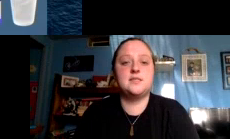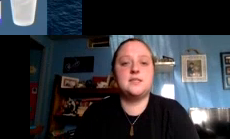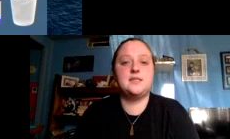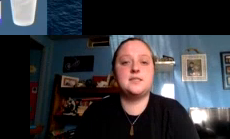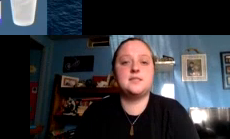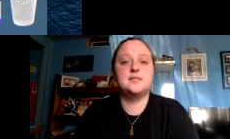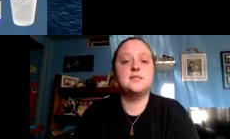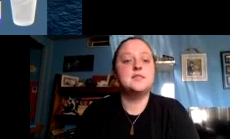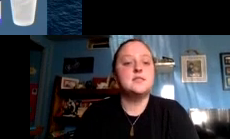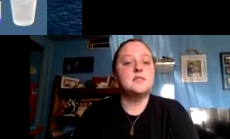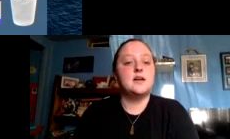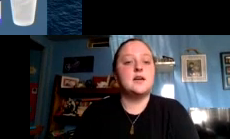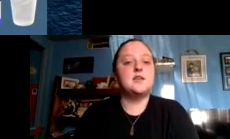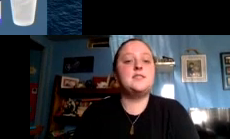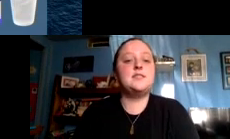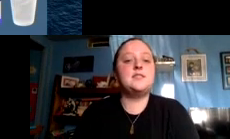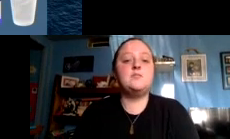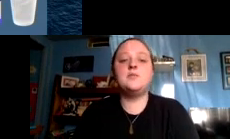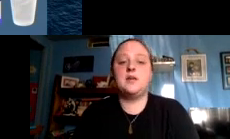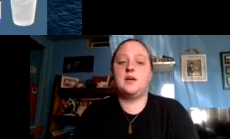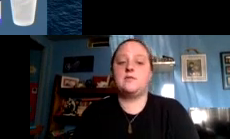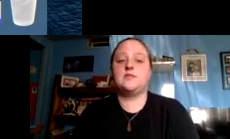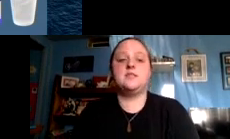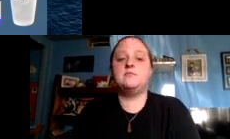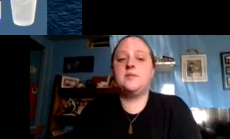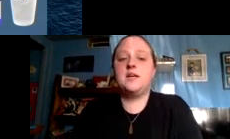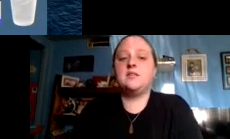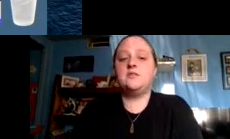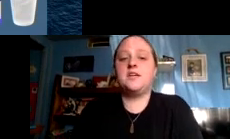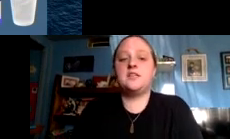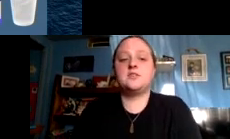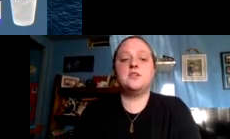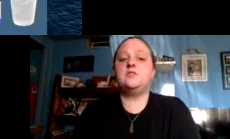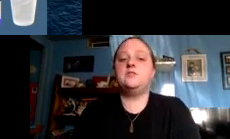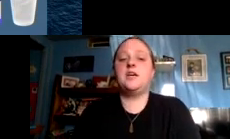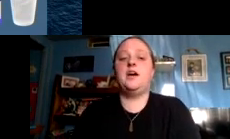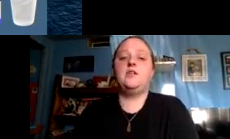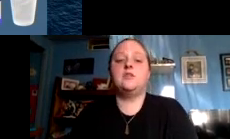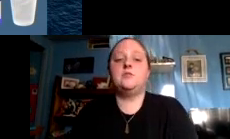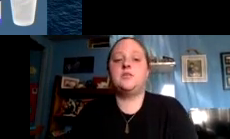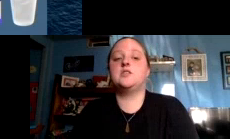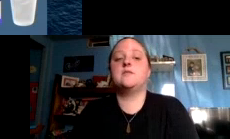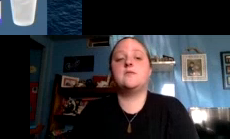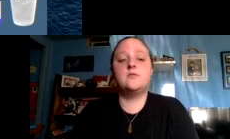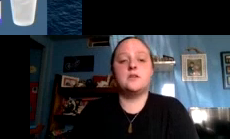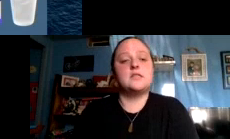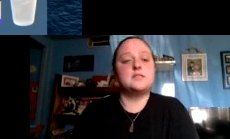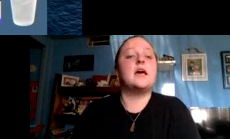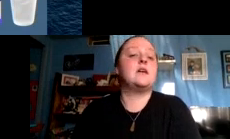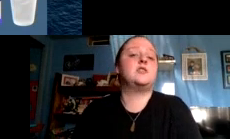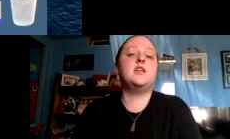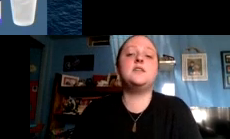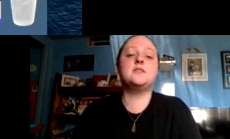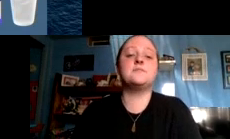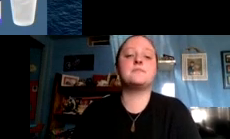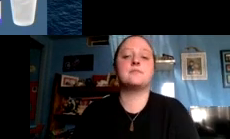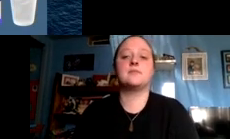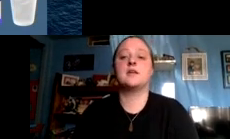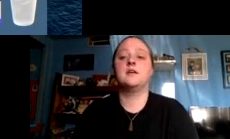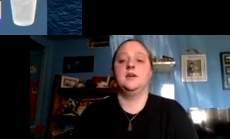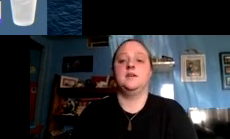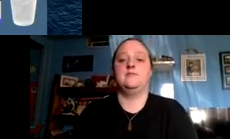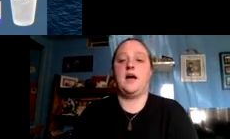our next test. All right, simple math. For simple math, you ask her to add 1 plus 4. Let's see how she